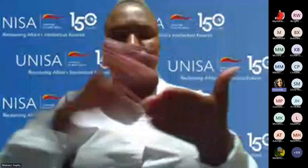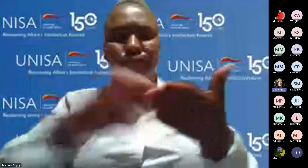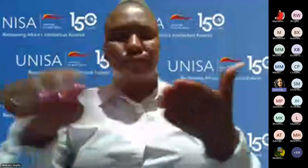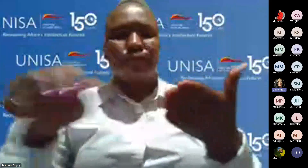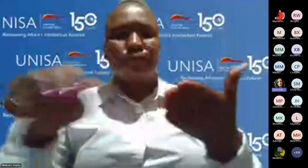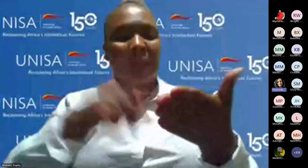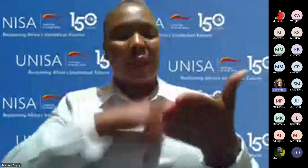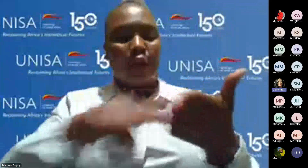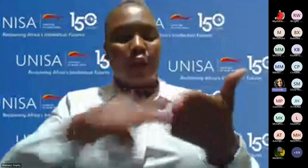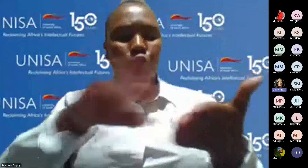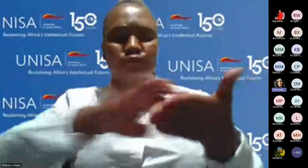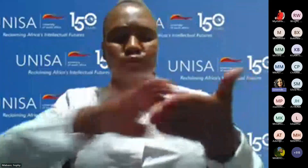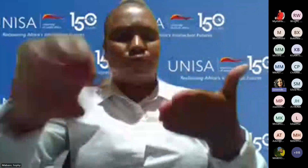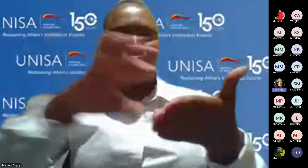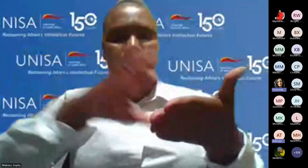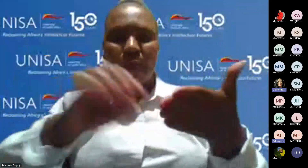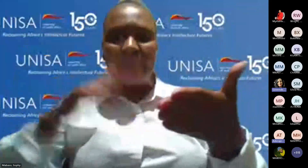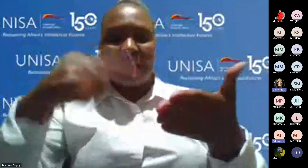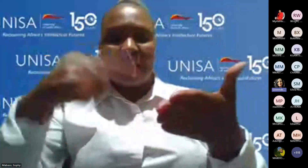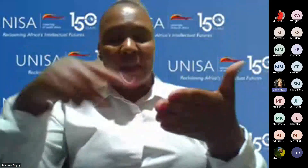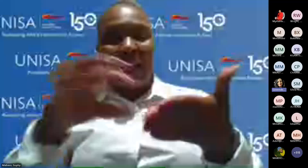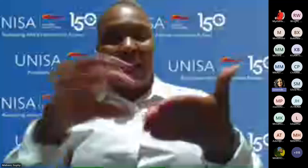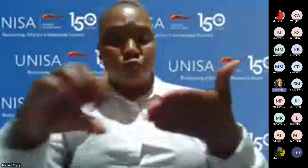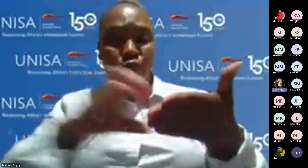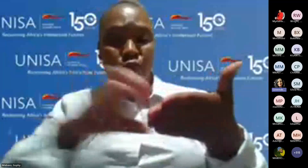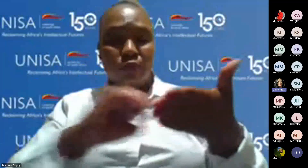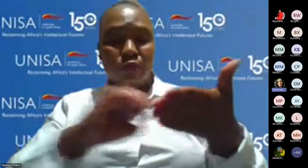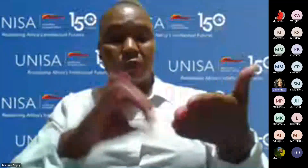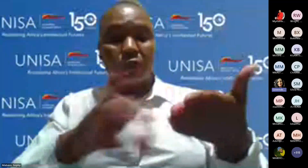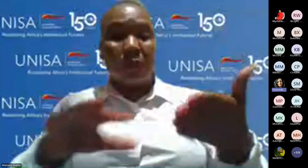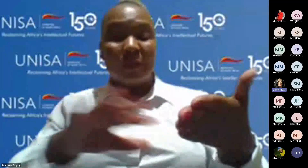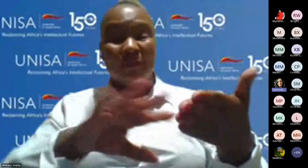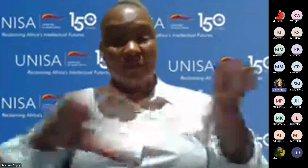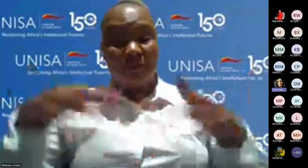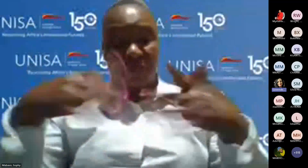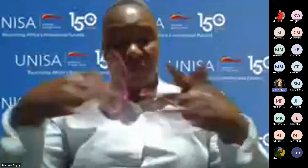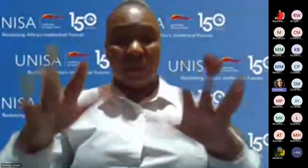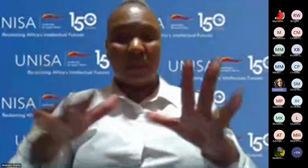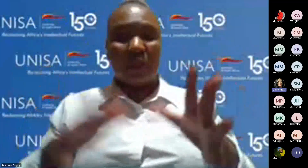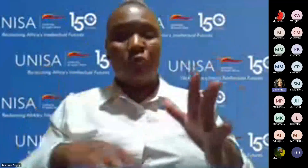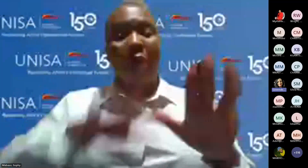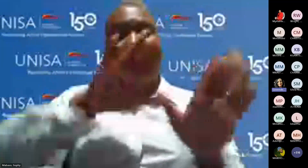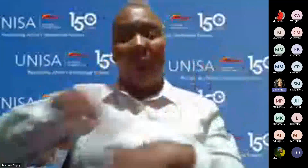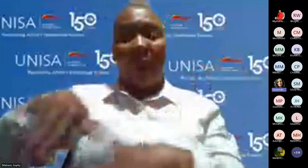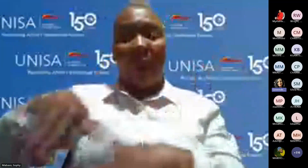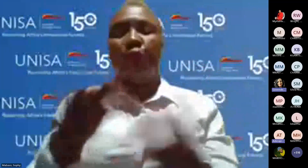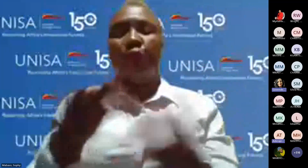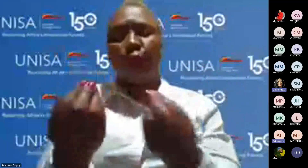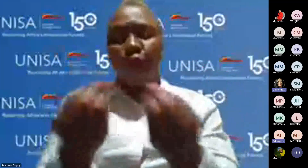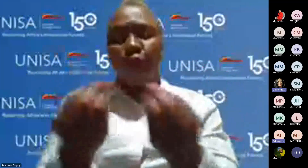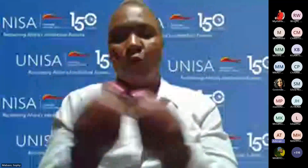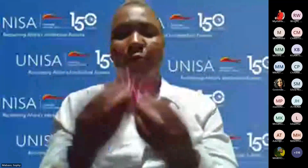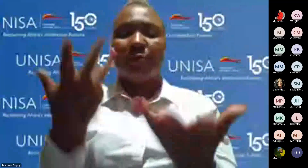eliminating the incorrect options, because as you eliminate the incorrect options, you are left with fewer